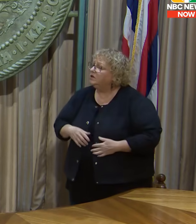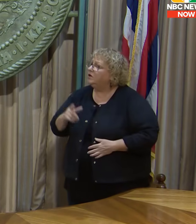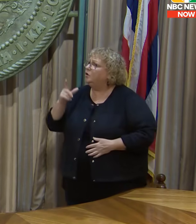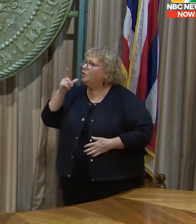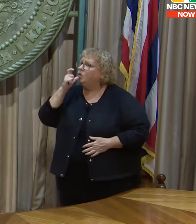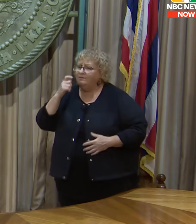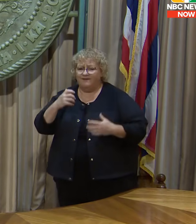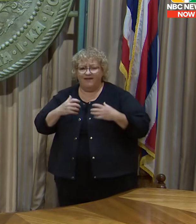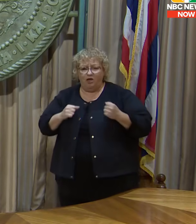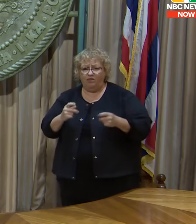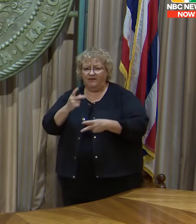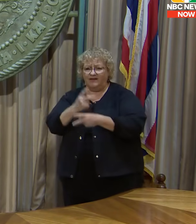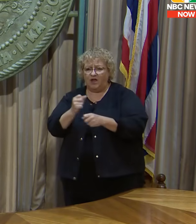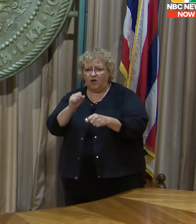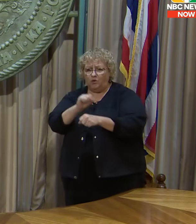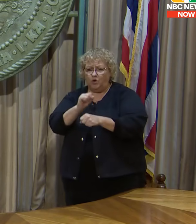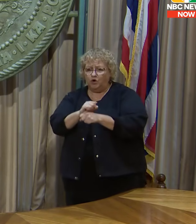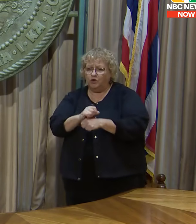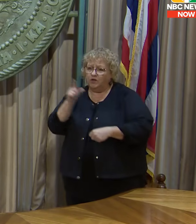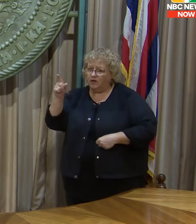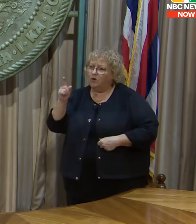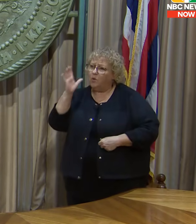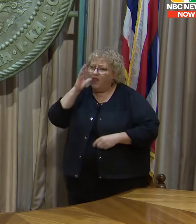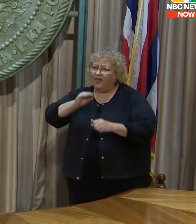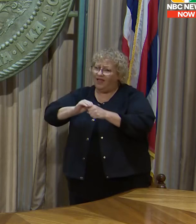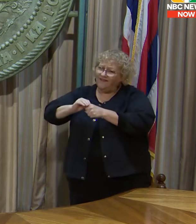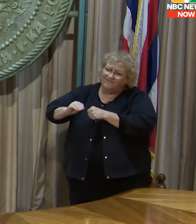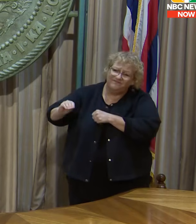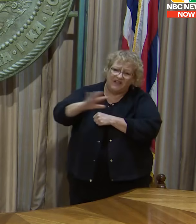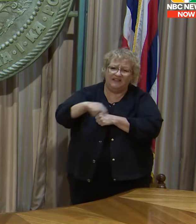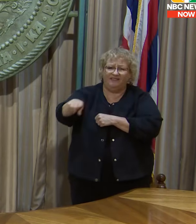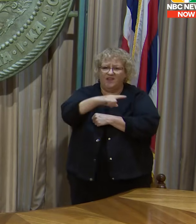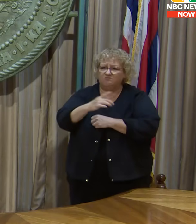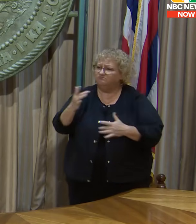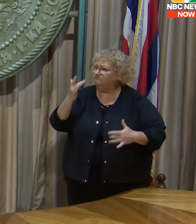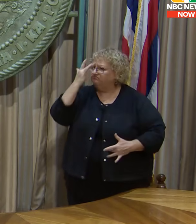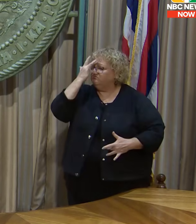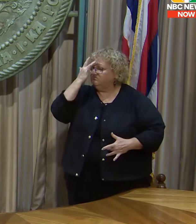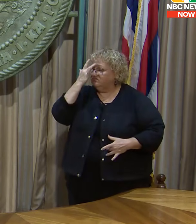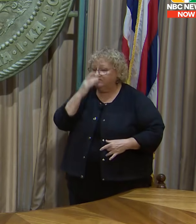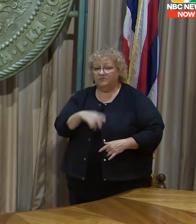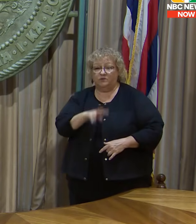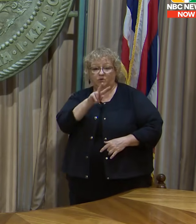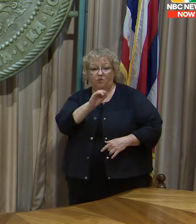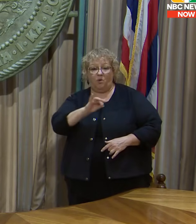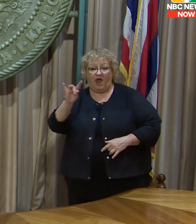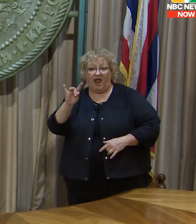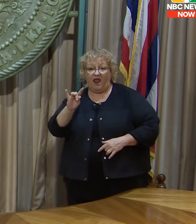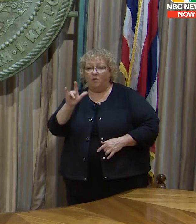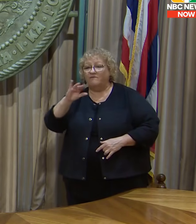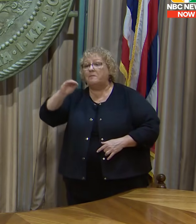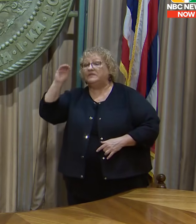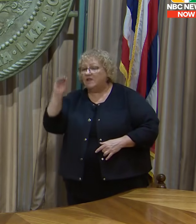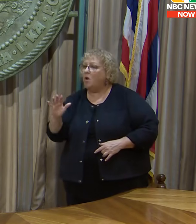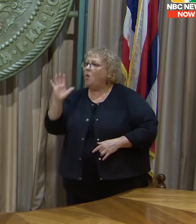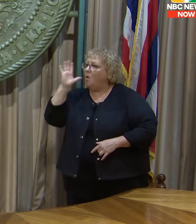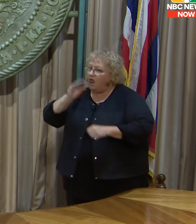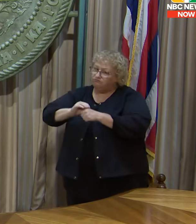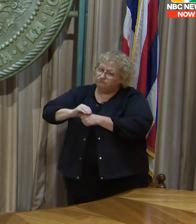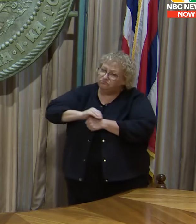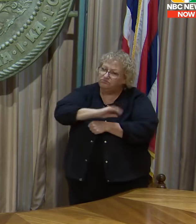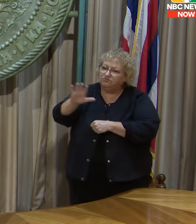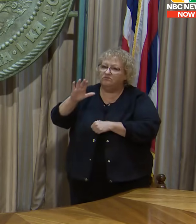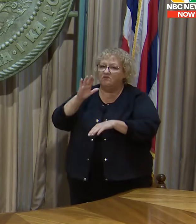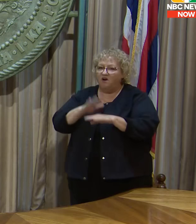be over time be infected? The state said in 2008 that in a pandemic, 25% of its